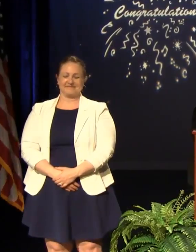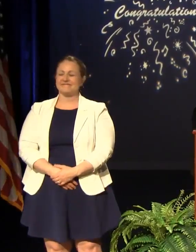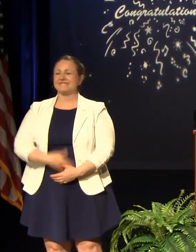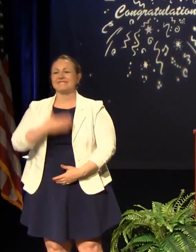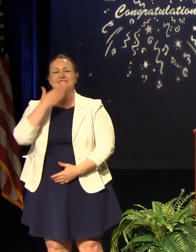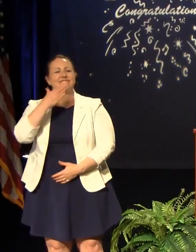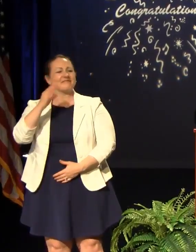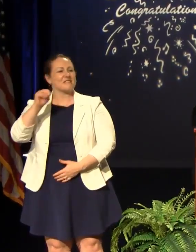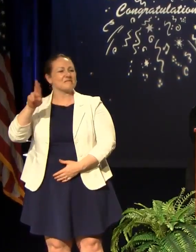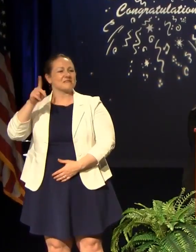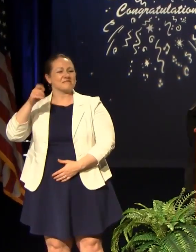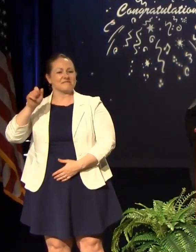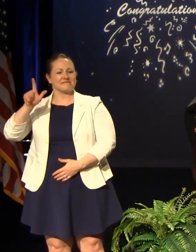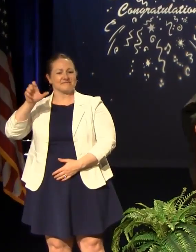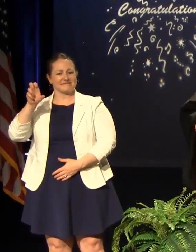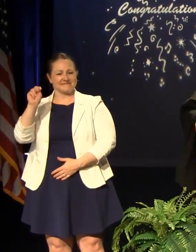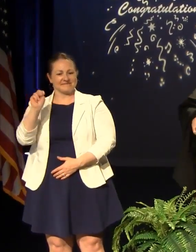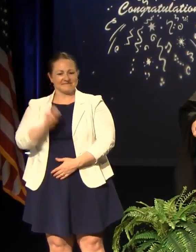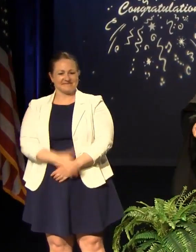Thank you, Mr. Paulson.